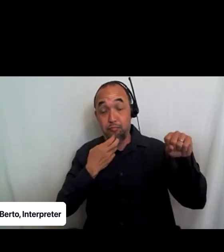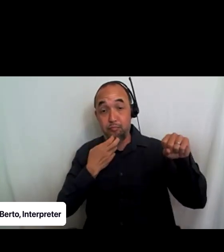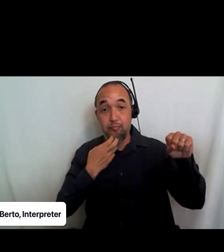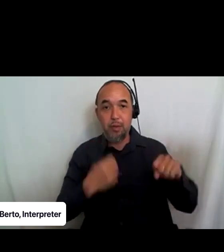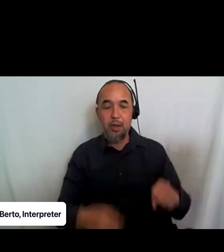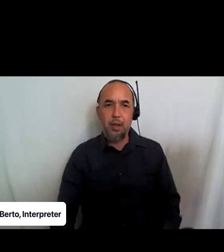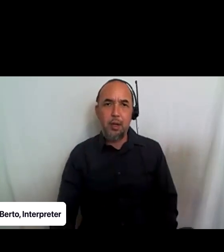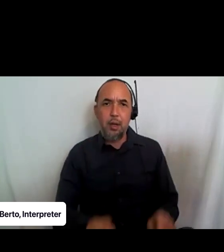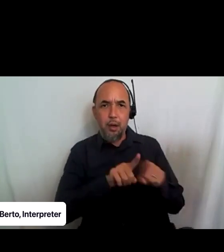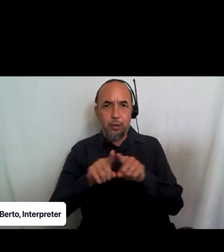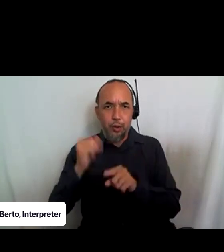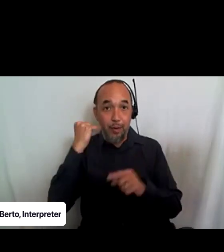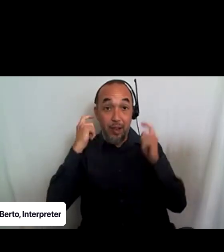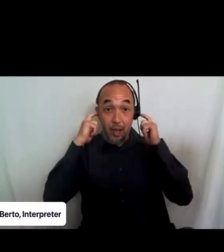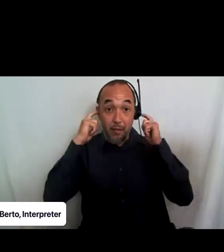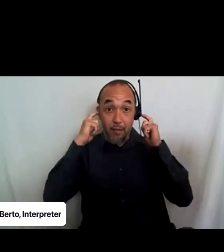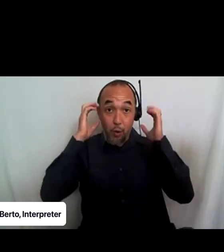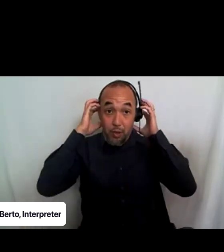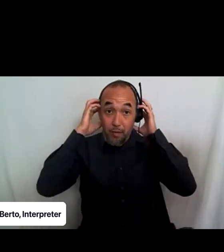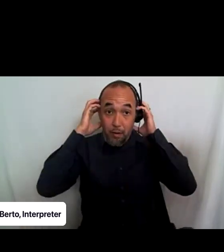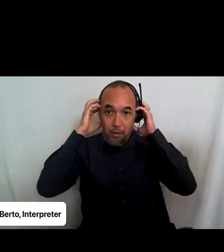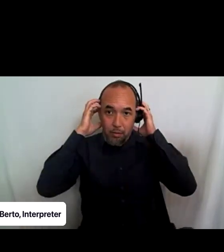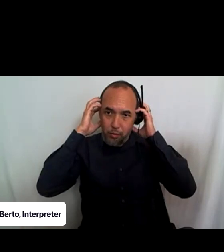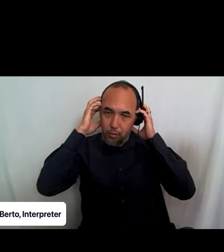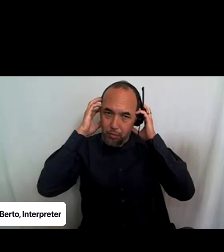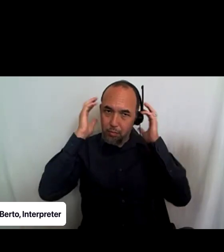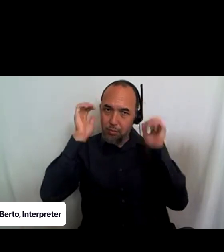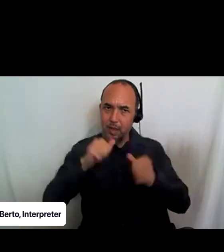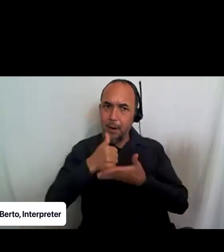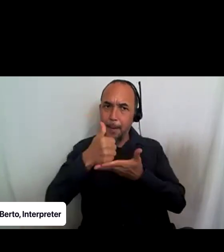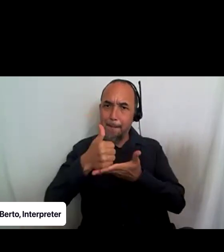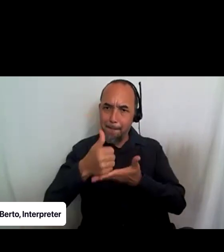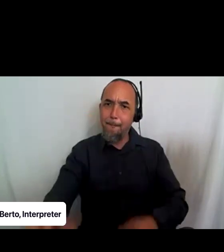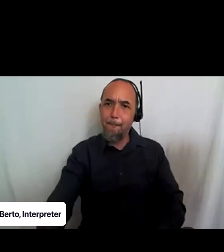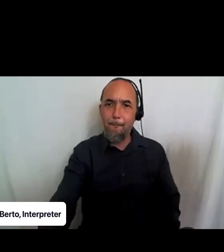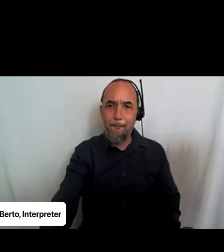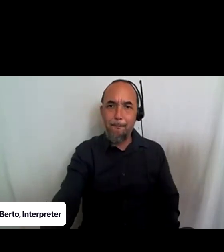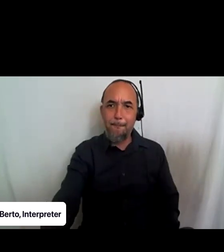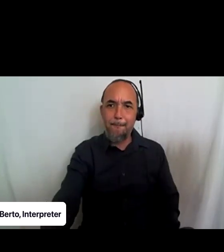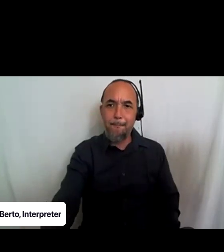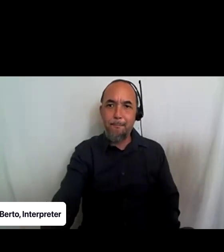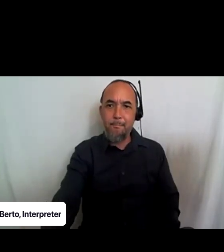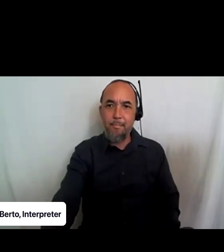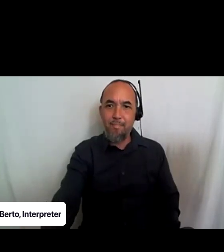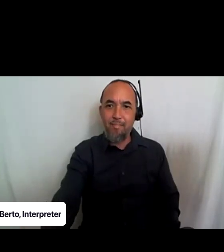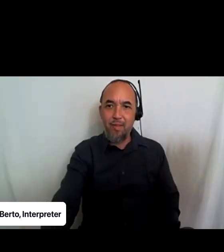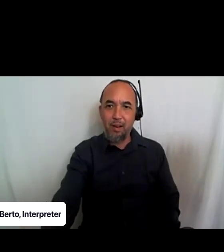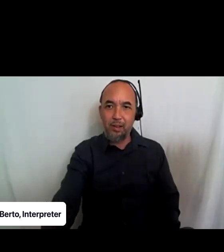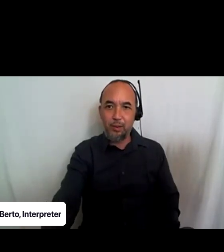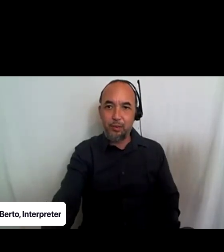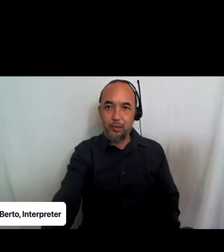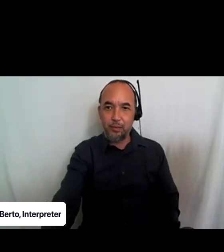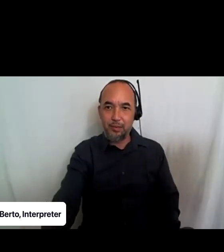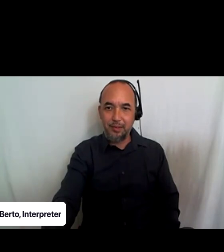have headphones, y'all, like you can use headphones, and sometimes that can also help improve it a little bit. Oh, it's amazing. Okay, great. Everyone's excited.